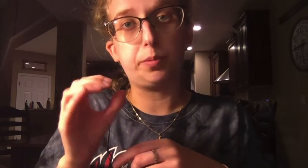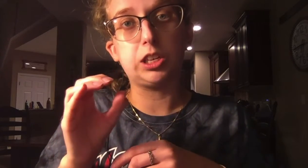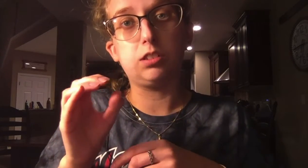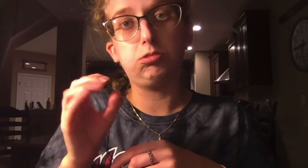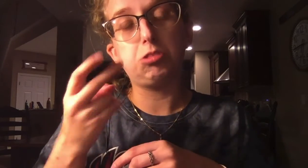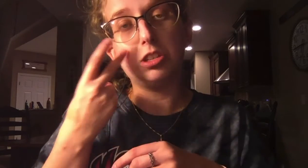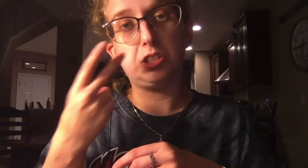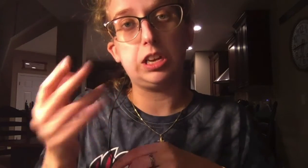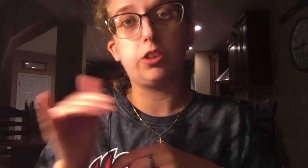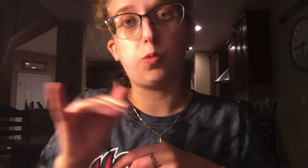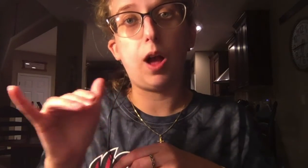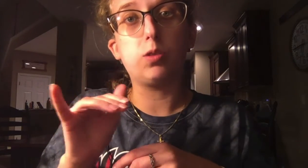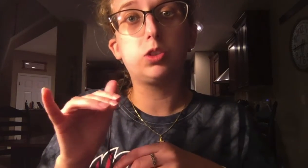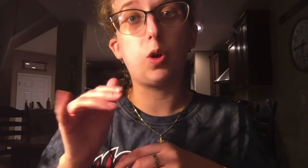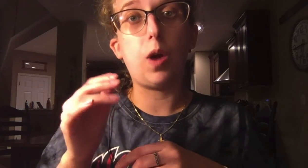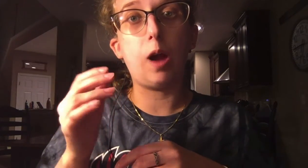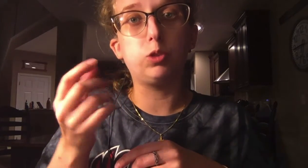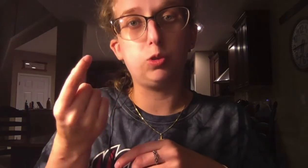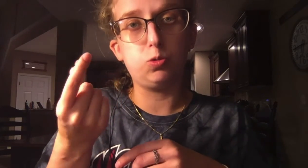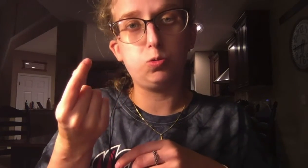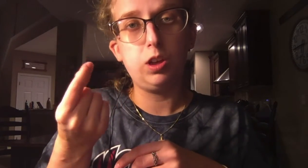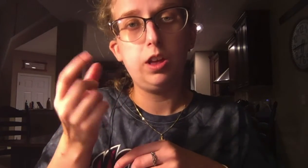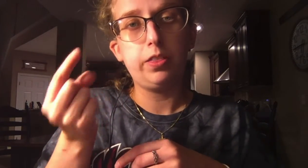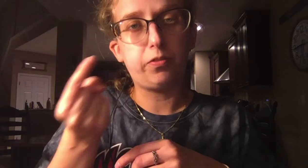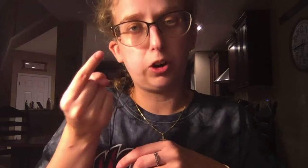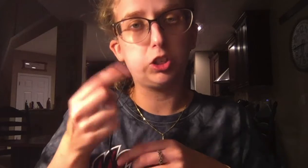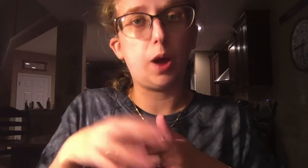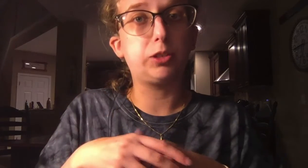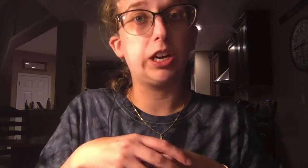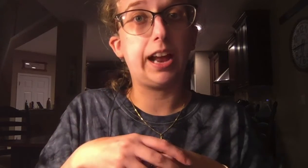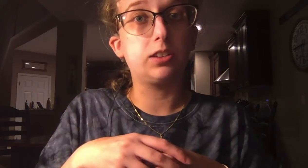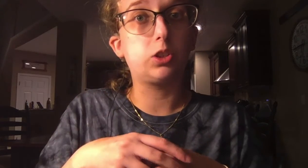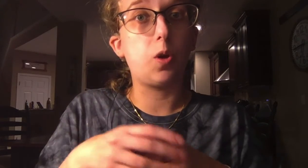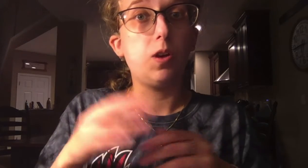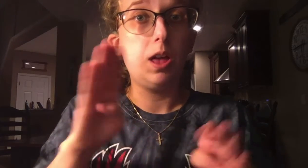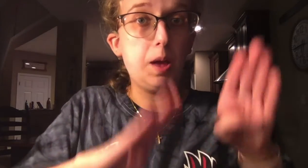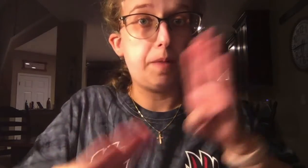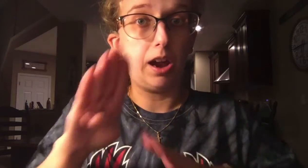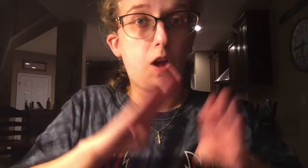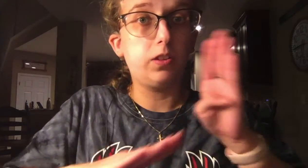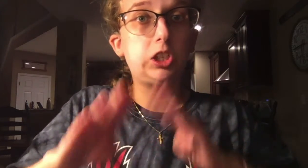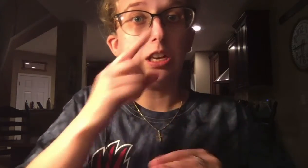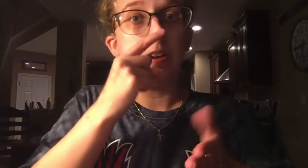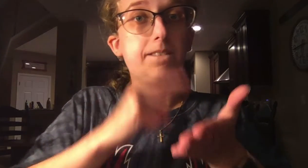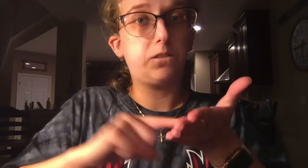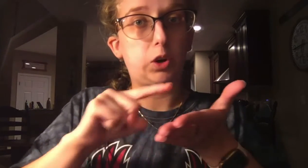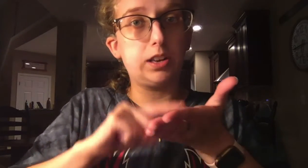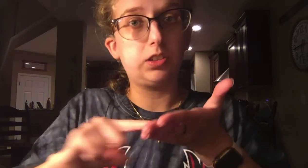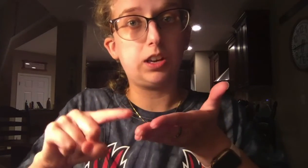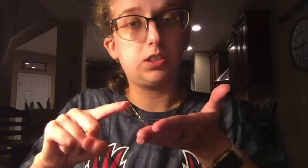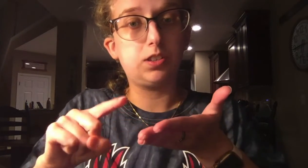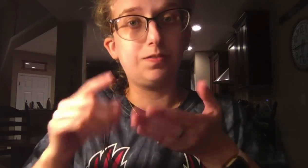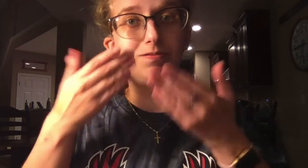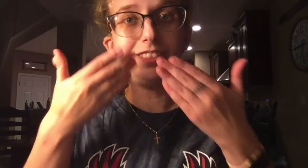option is seen as well. So I'll do the first option again. So biology, forensics. Thank